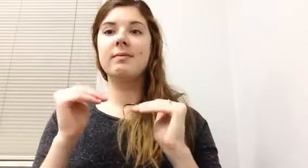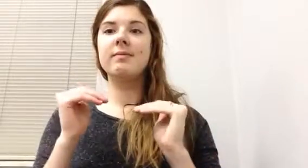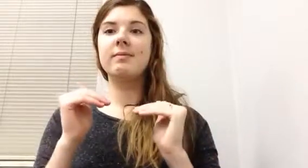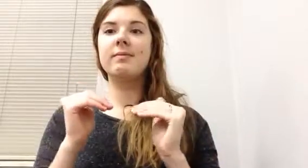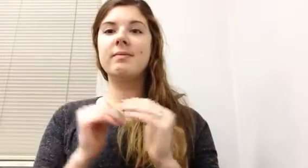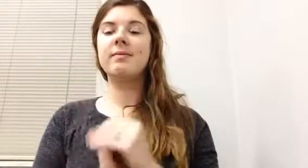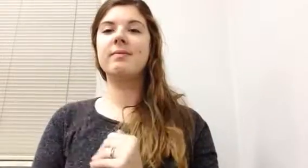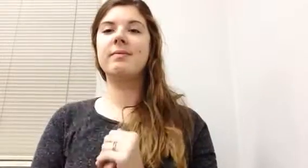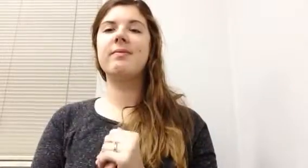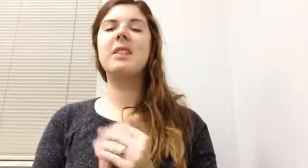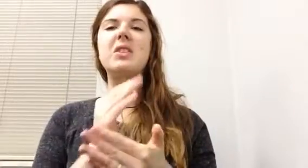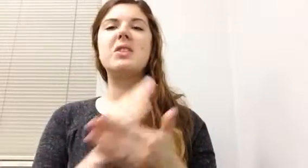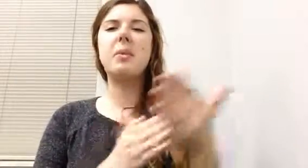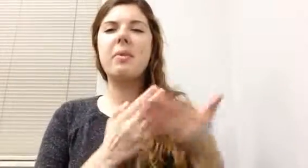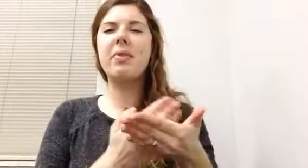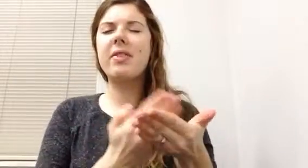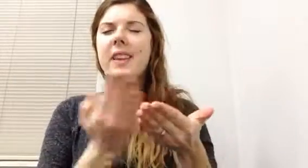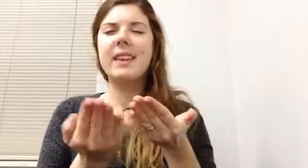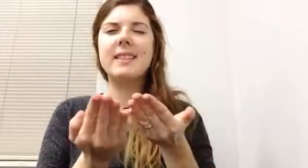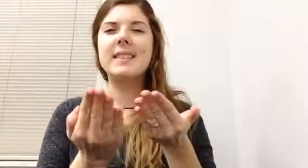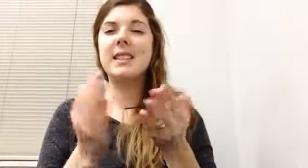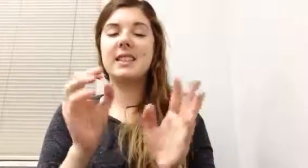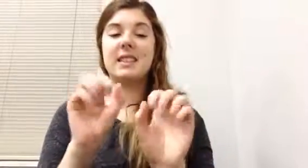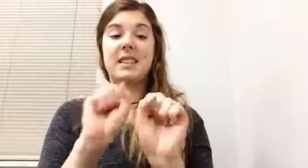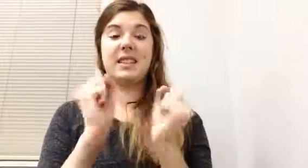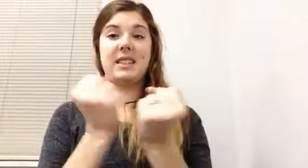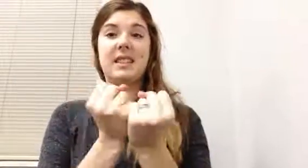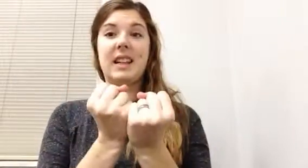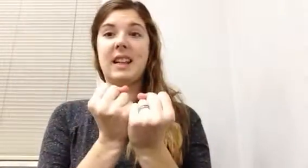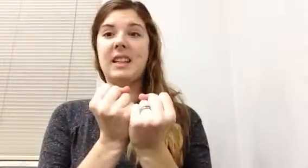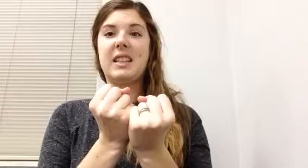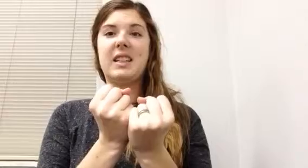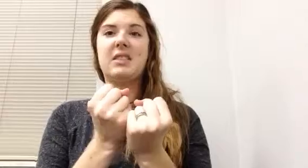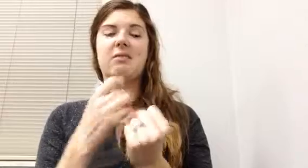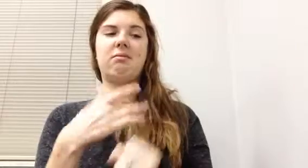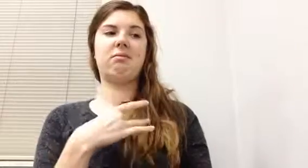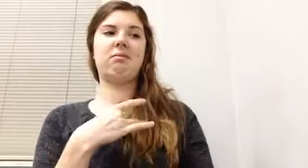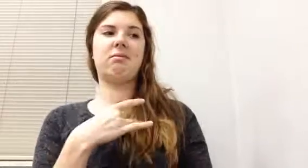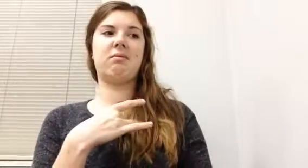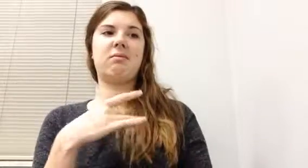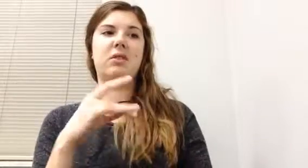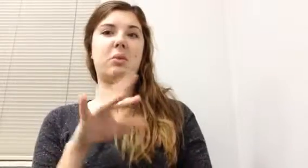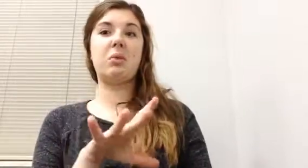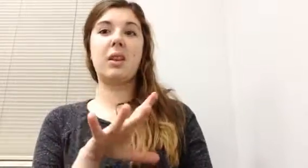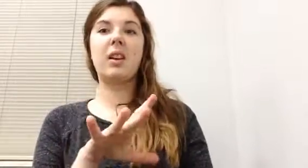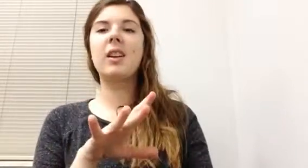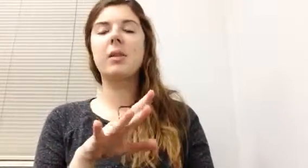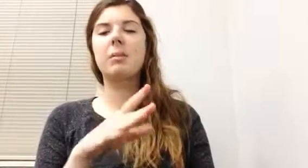have it. Certain things that heterosexuals do alone in the privacy of their bedrooms,